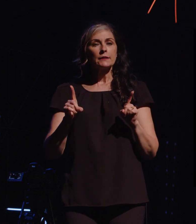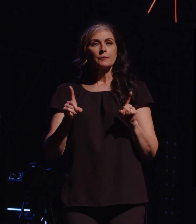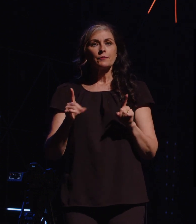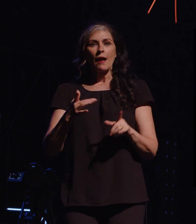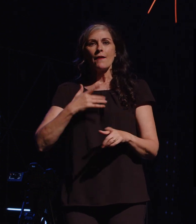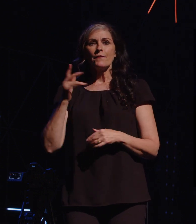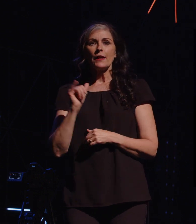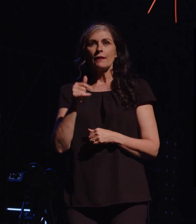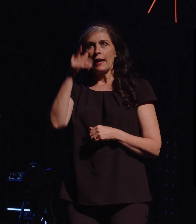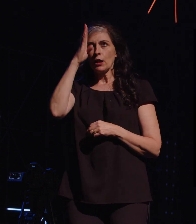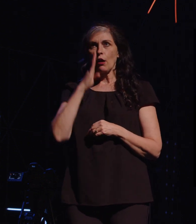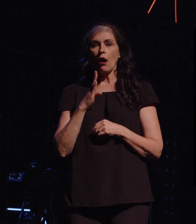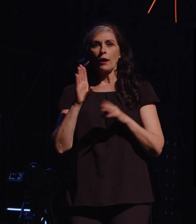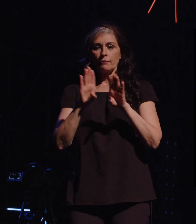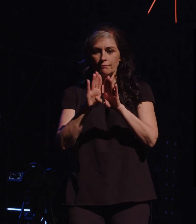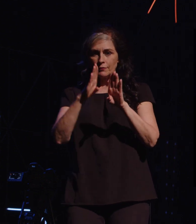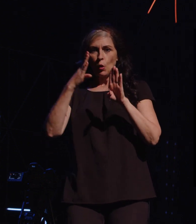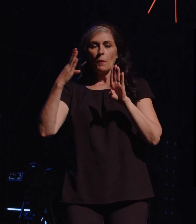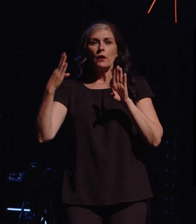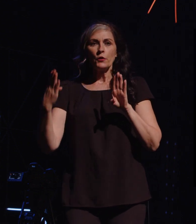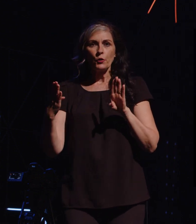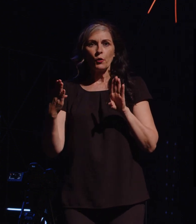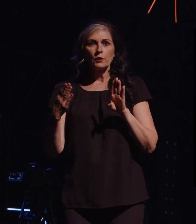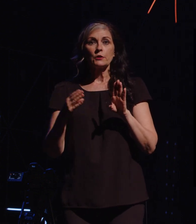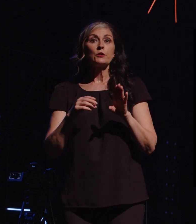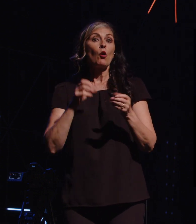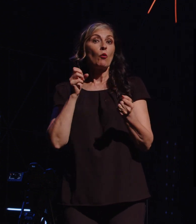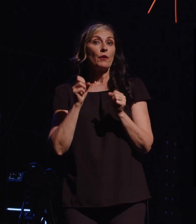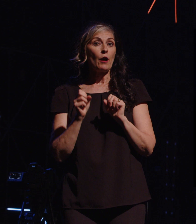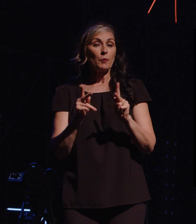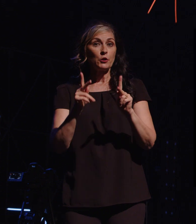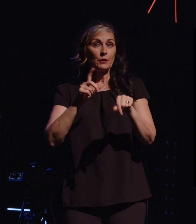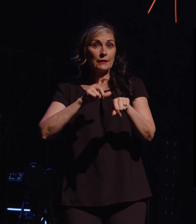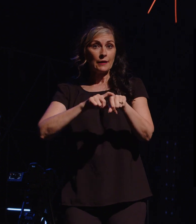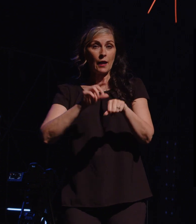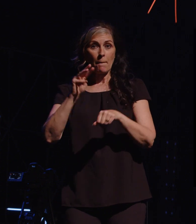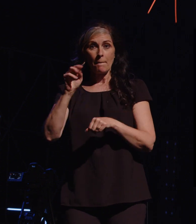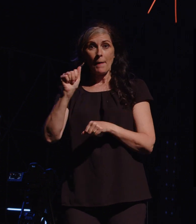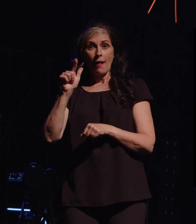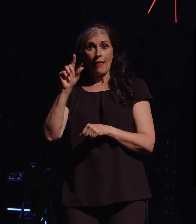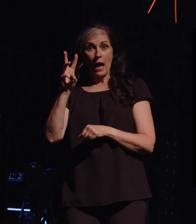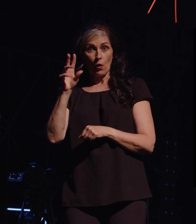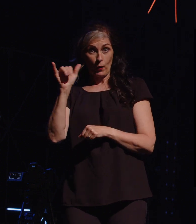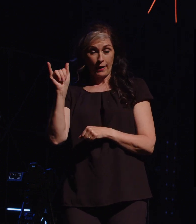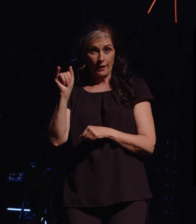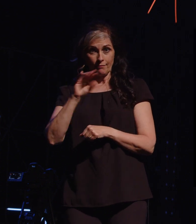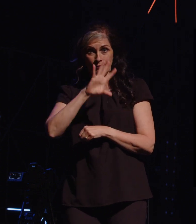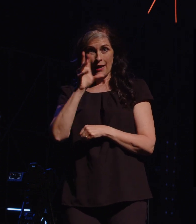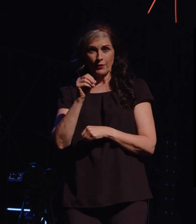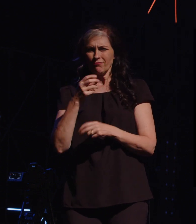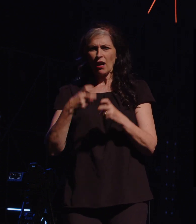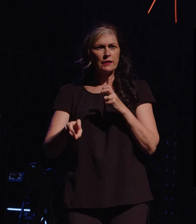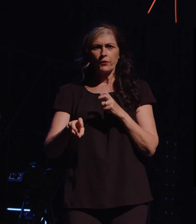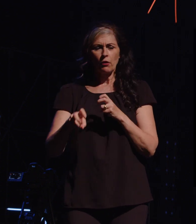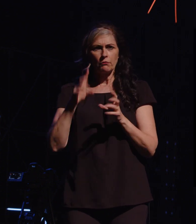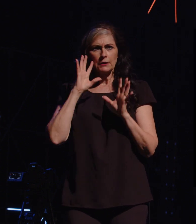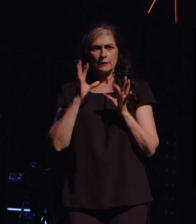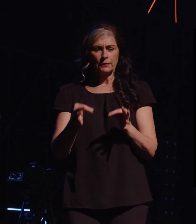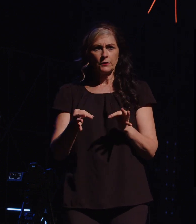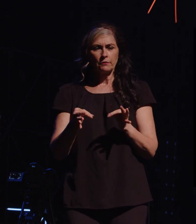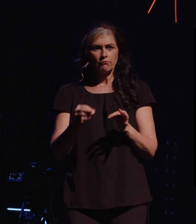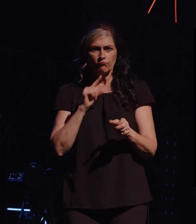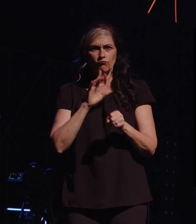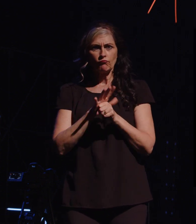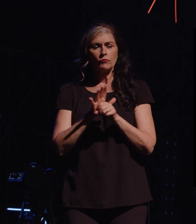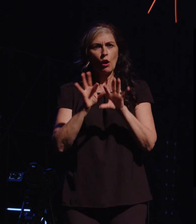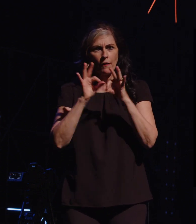But I feel like God was opening the door, and so when the opportunity came to go to Malawi, it wasn't a difficult decision. And with the affirmation